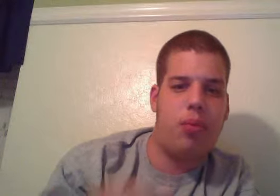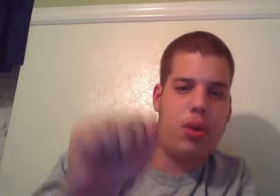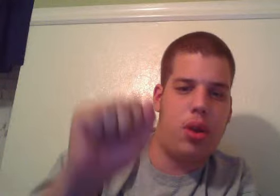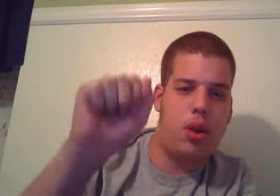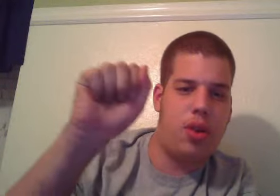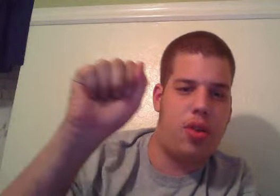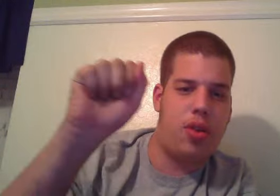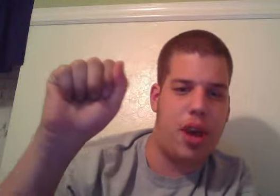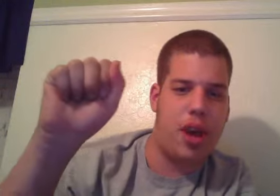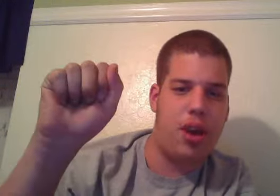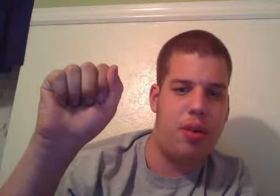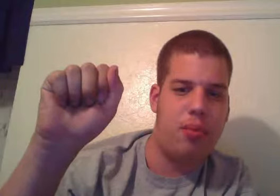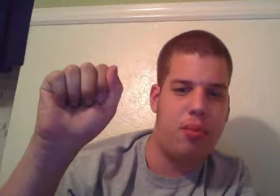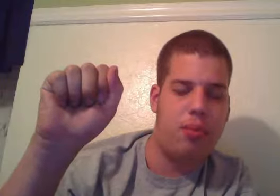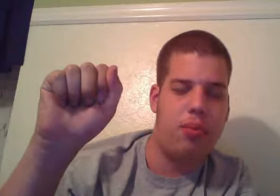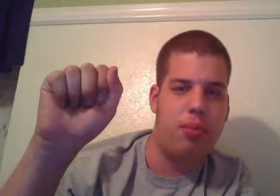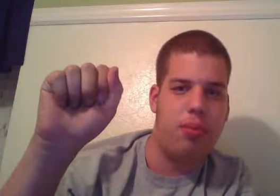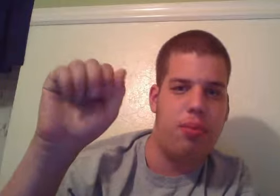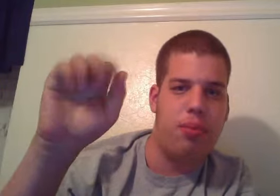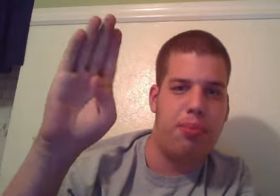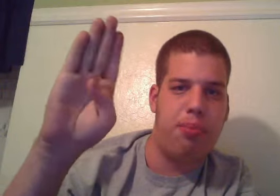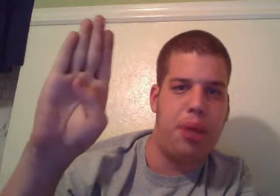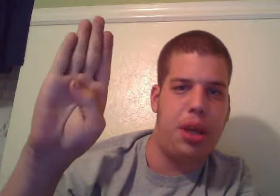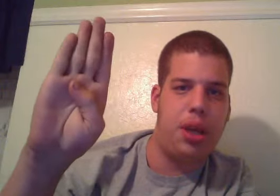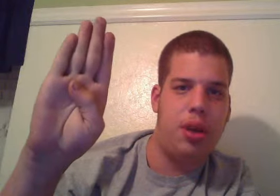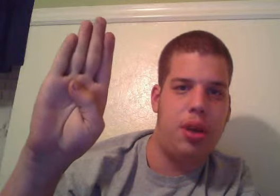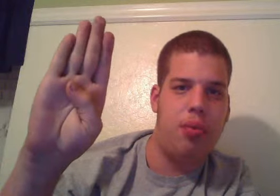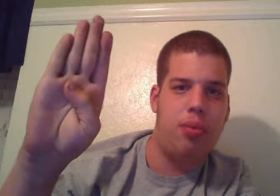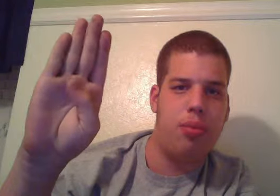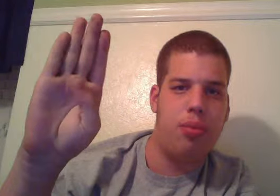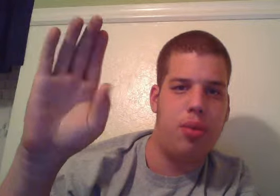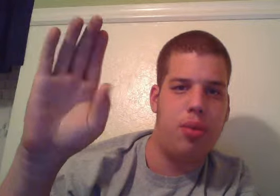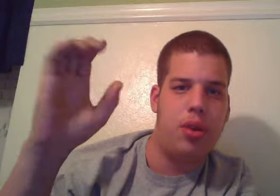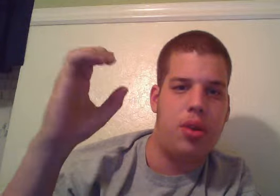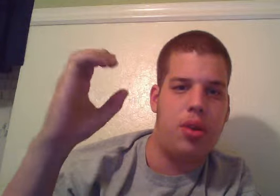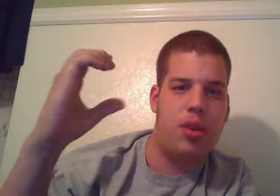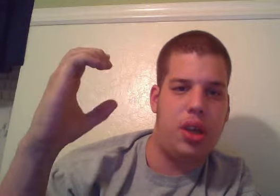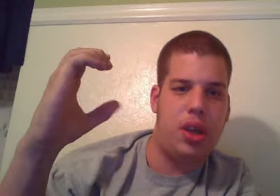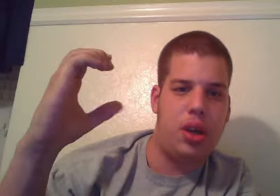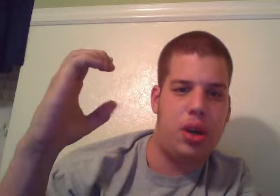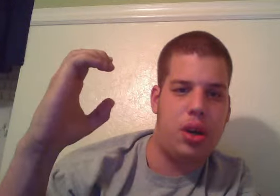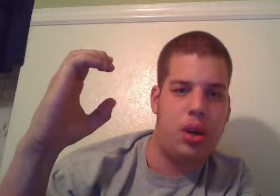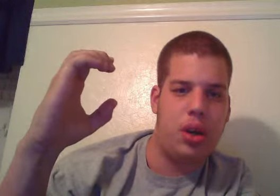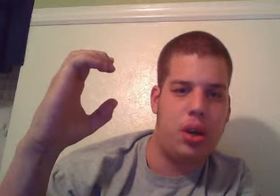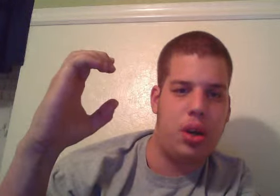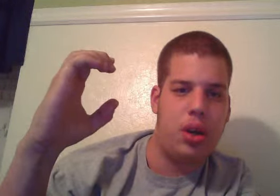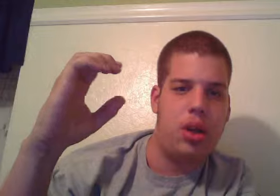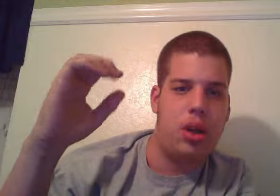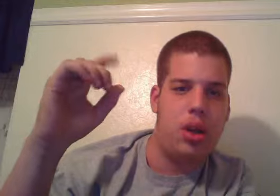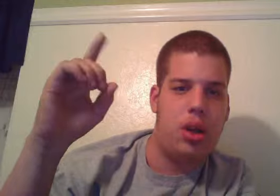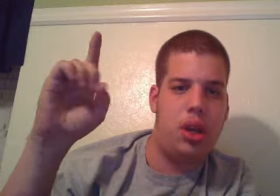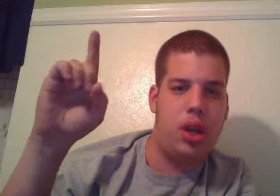This is A, B, C, D,